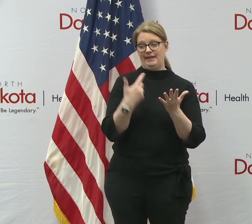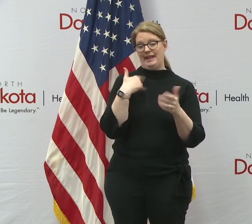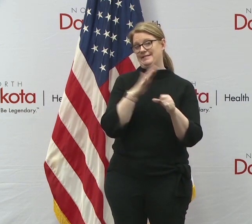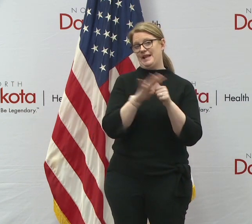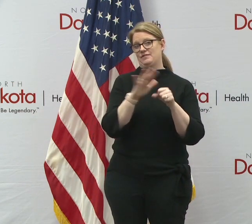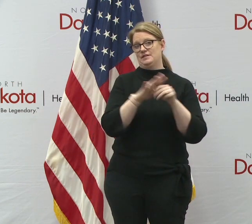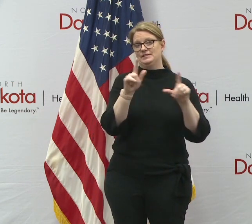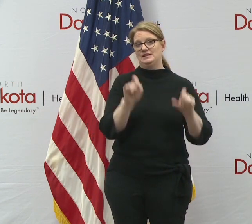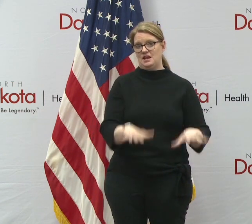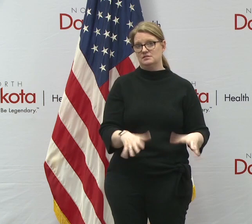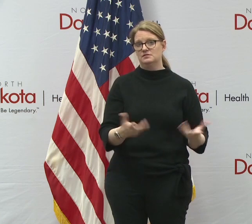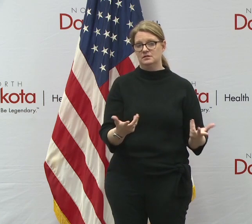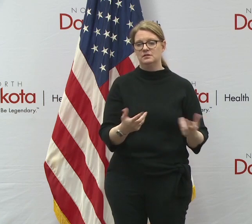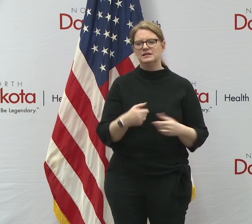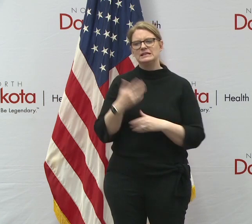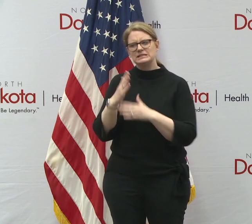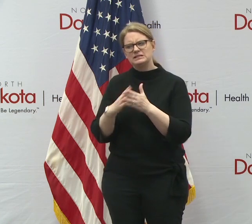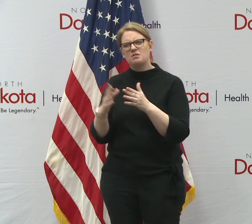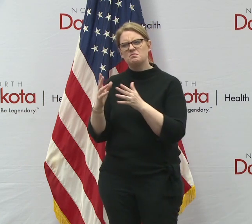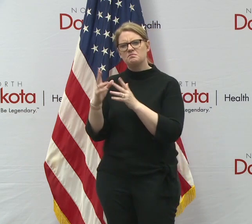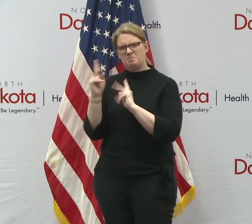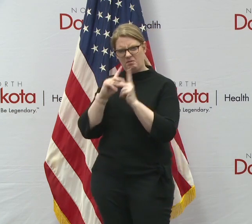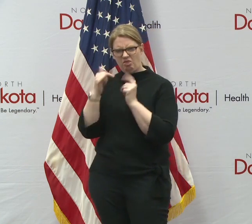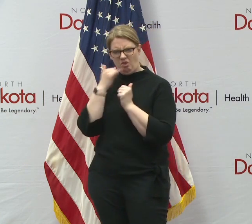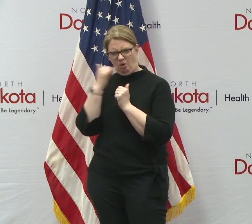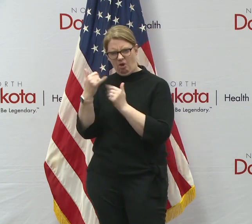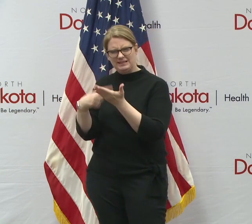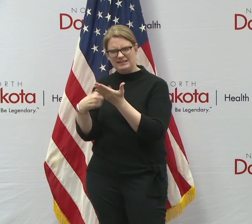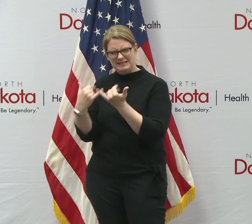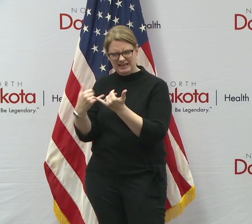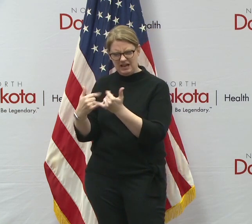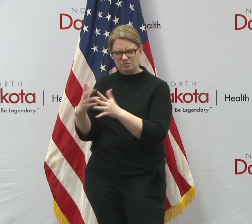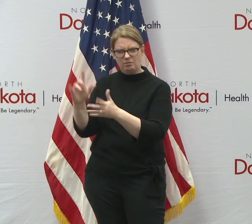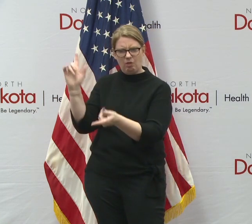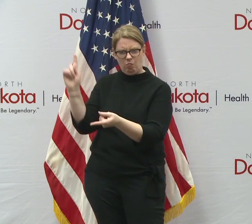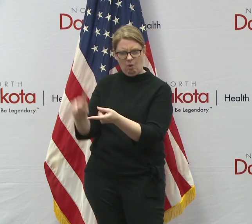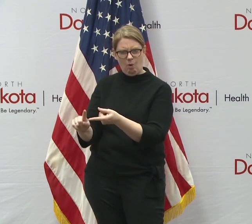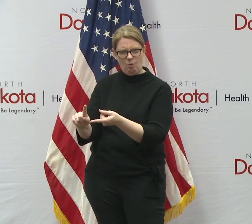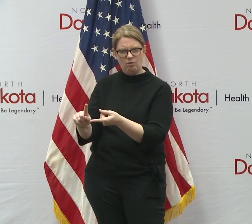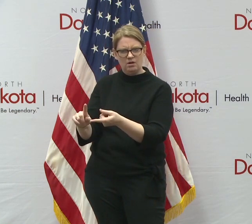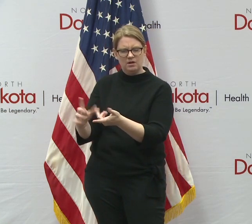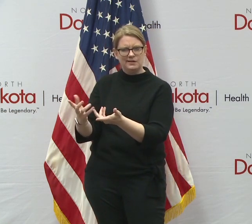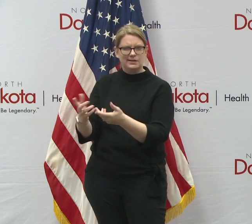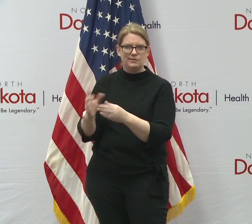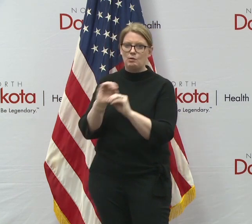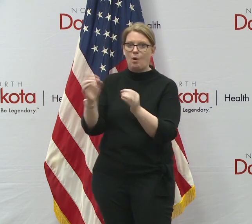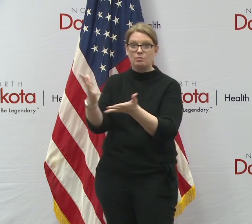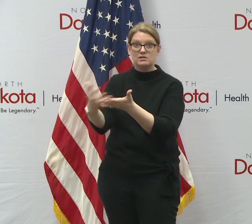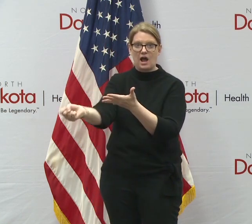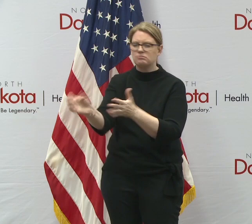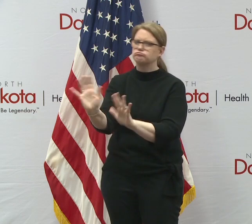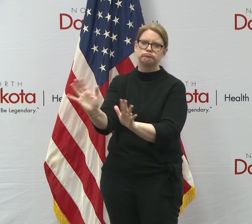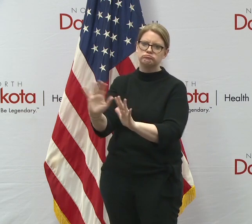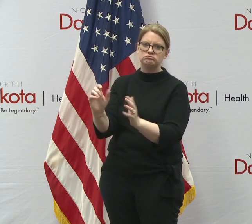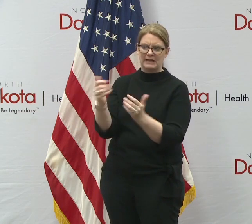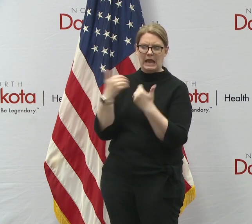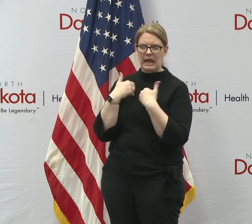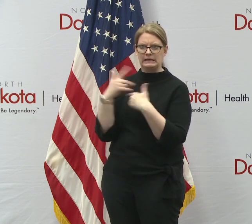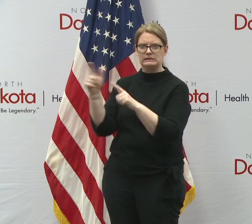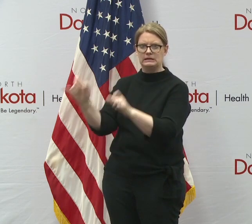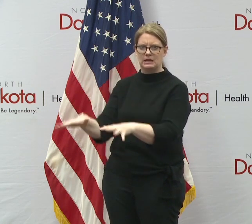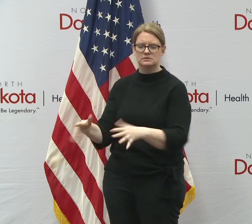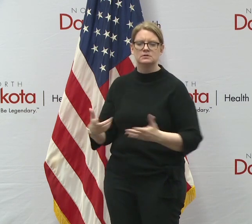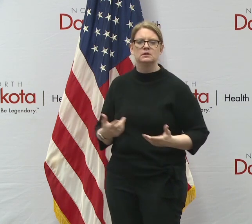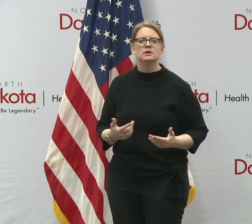that were on the calls today were low, but we've got the ability to ship more tests to them. Nobody was out. We're making sure that